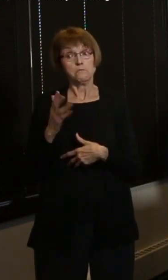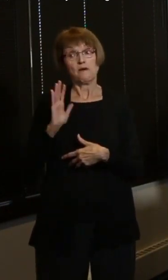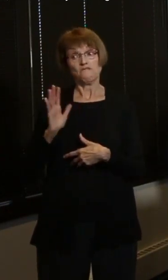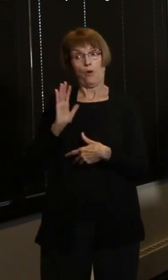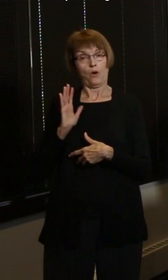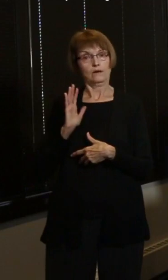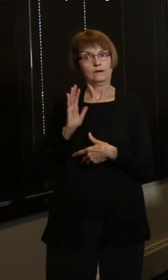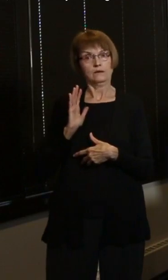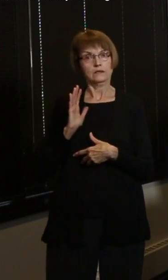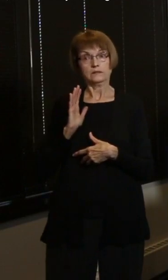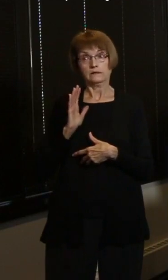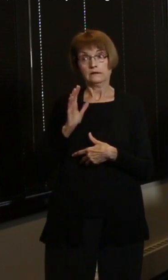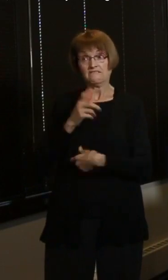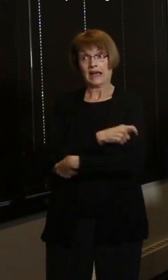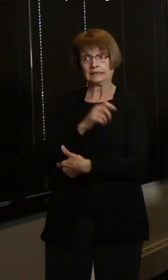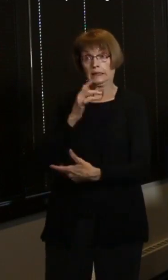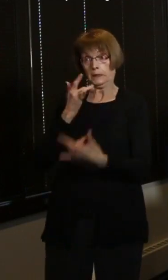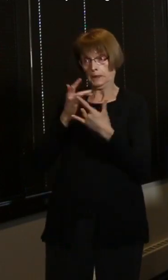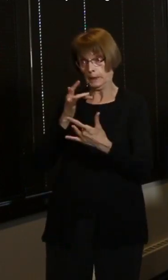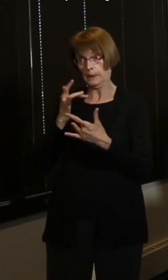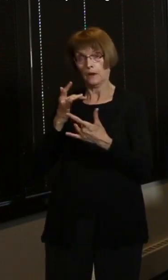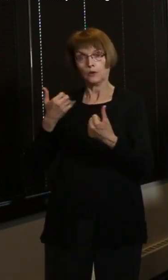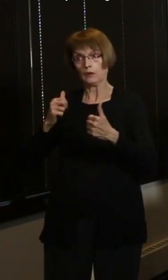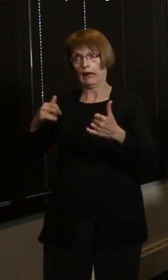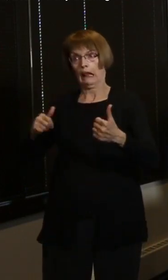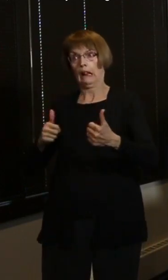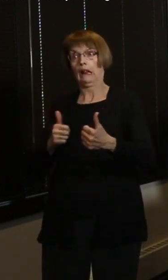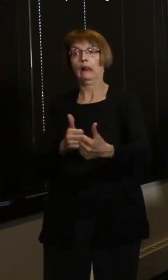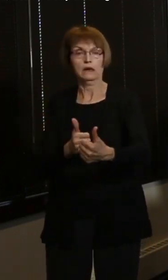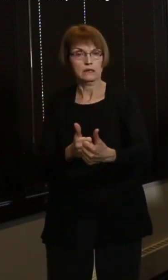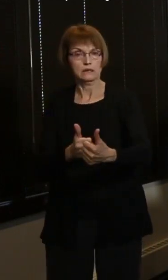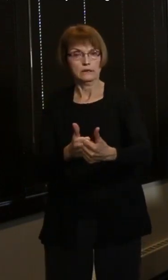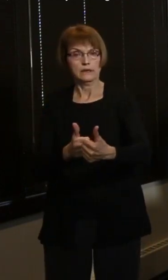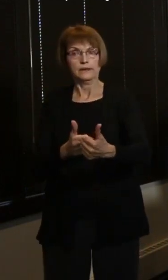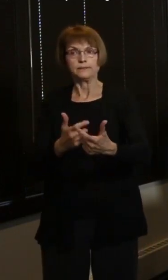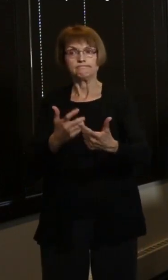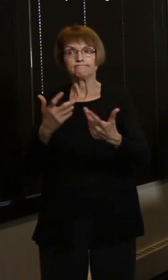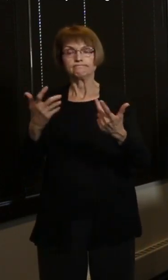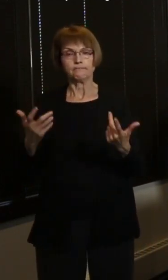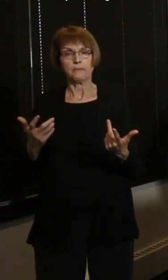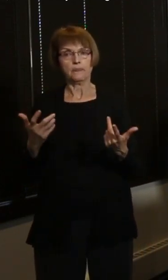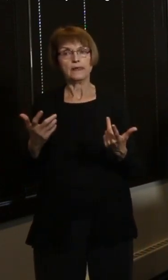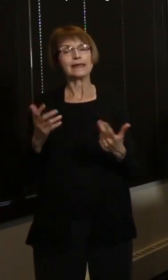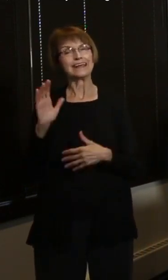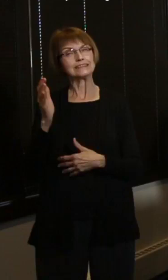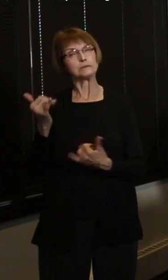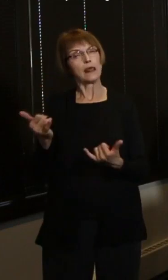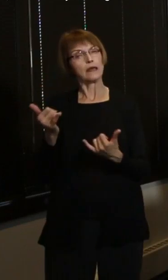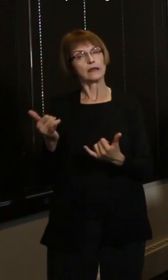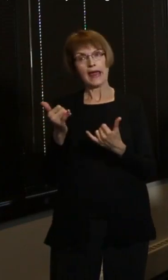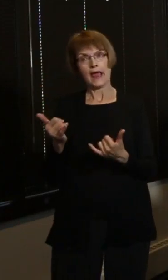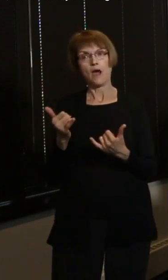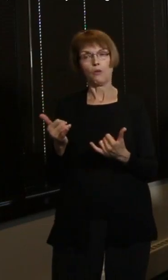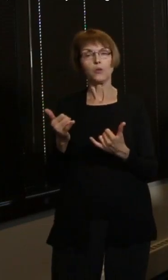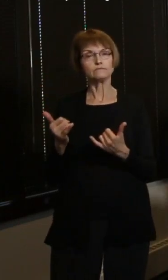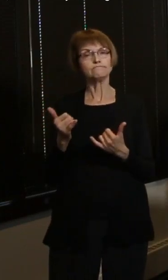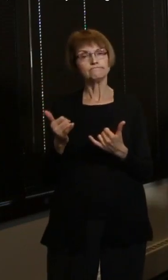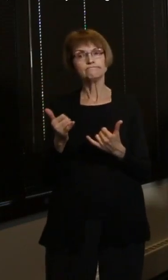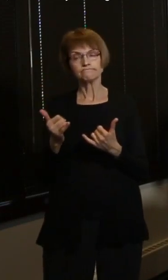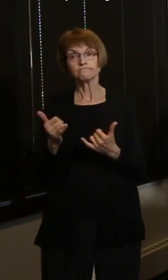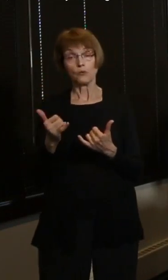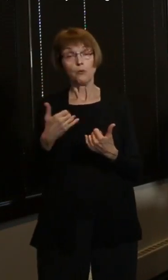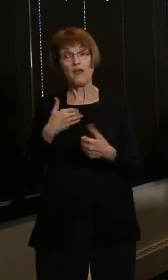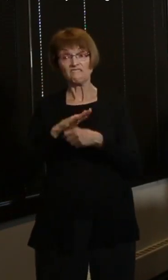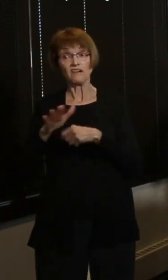up because of the supply issues. We do seem to have now